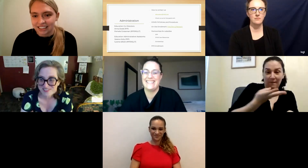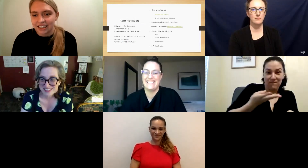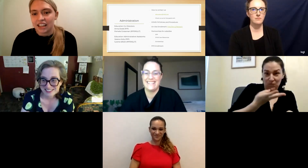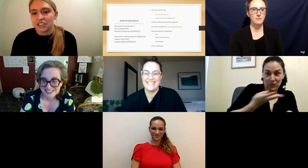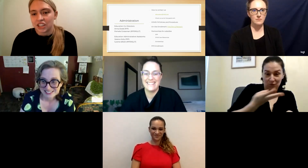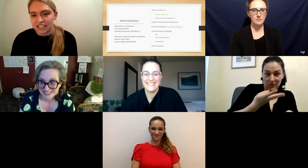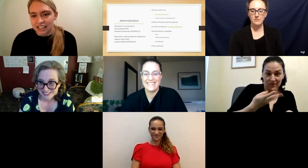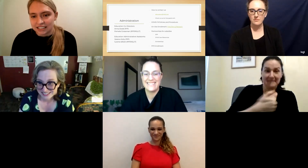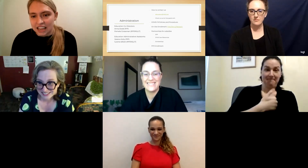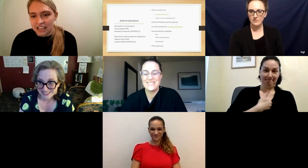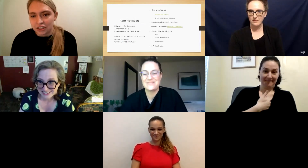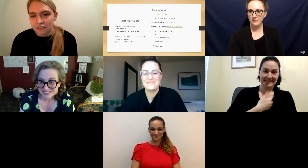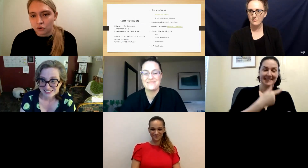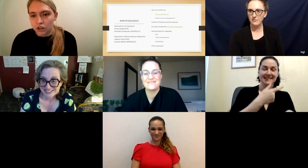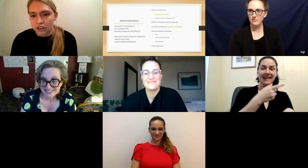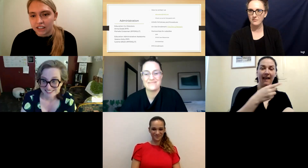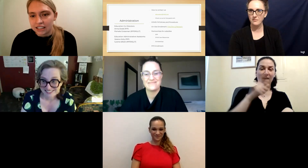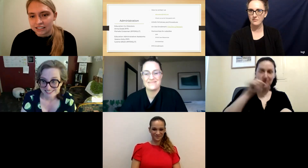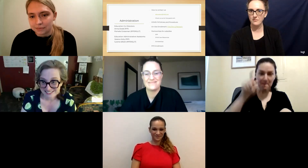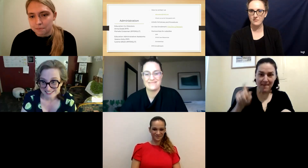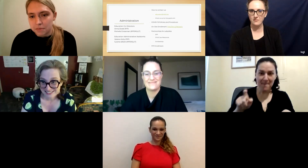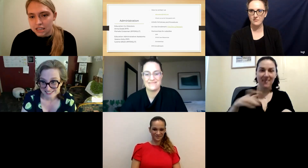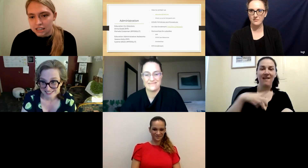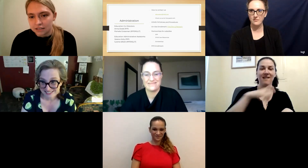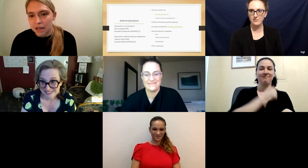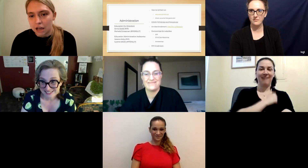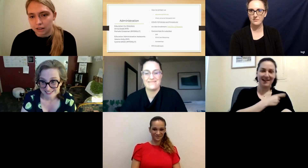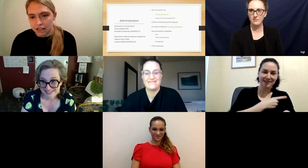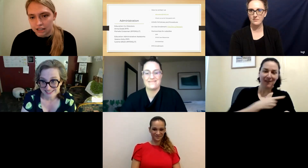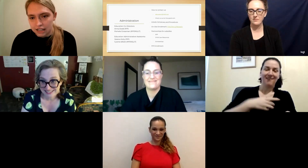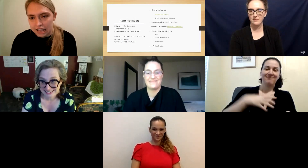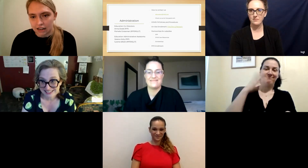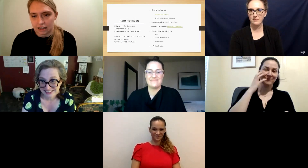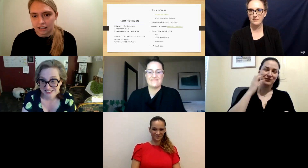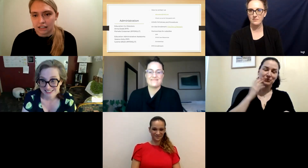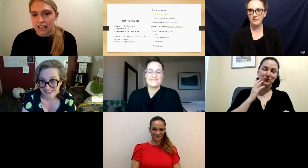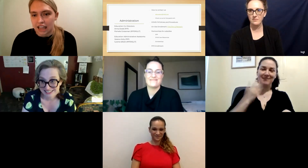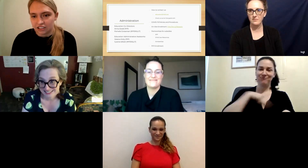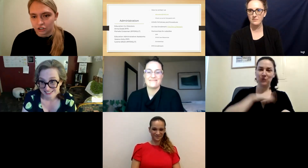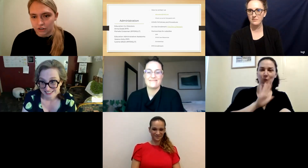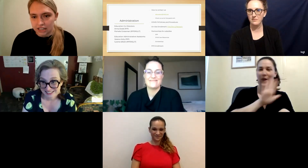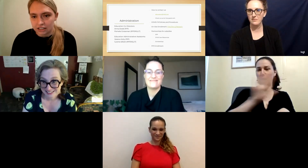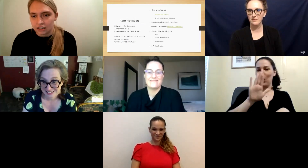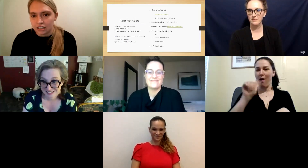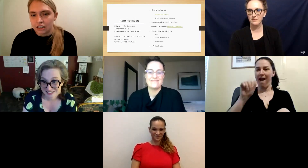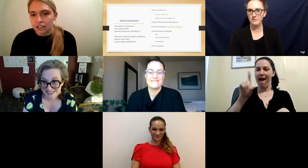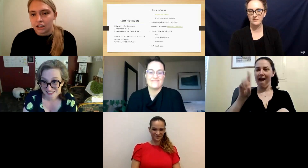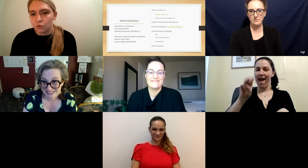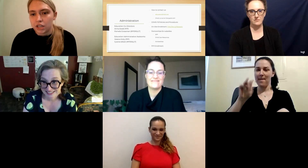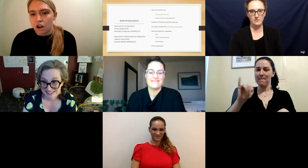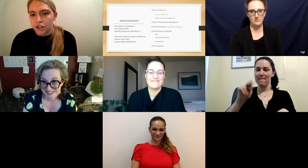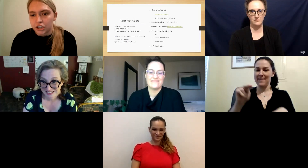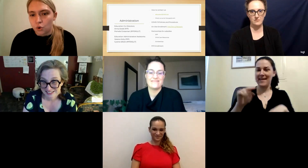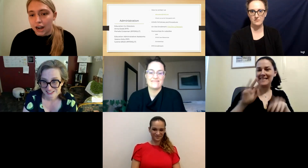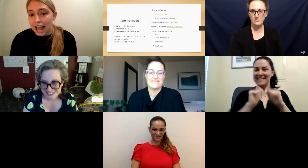Jessica is saying the four of us, me, Pamela, Anna, and Serene,